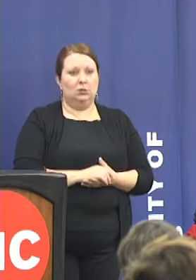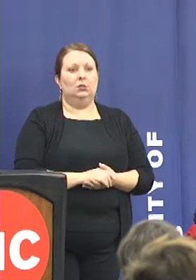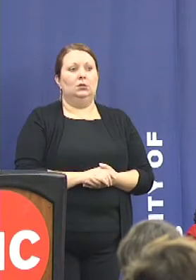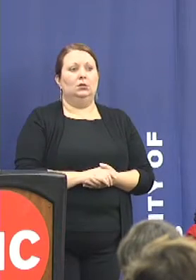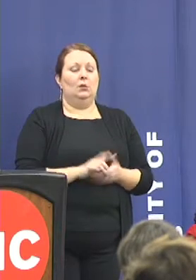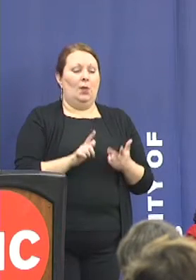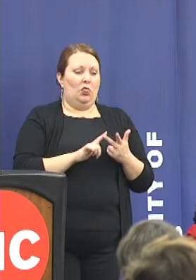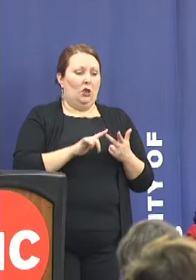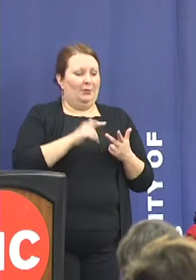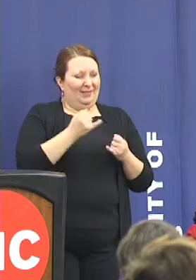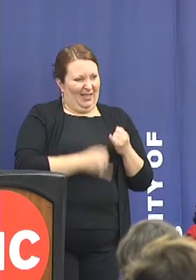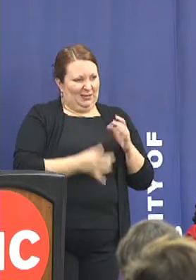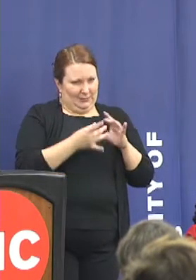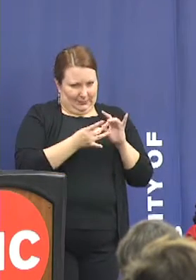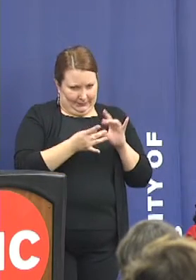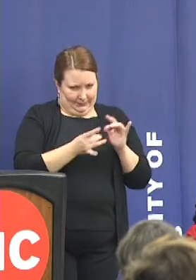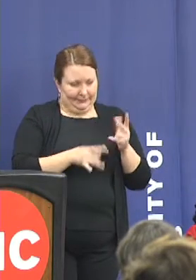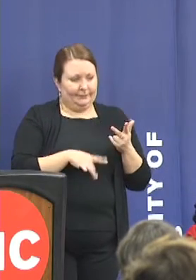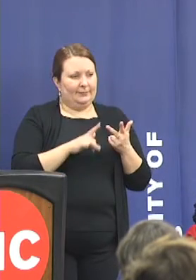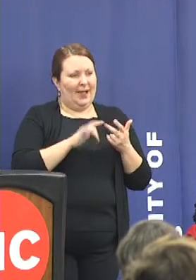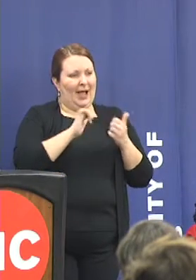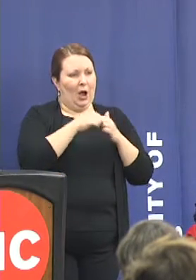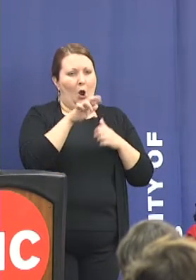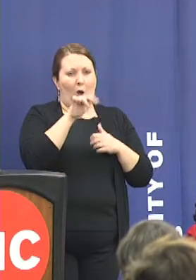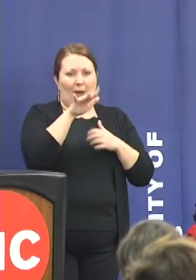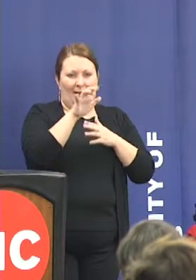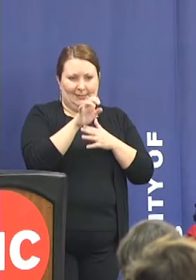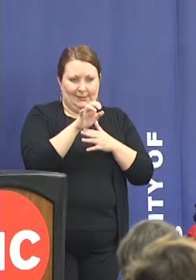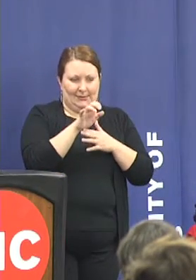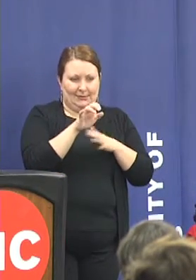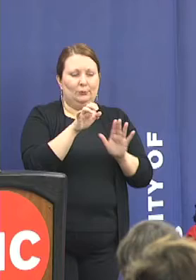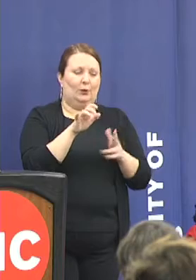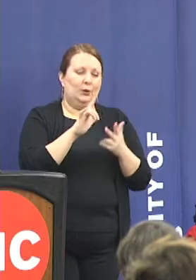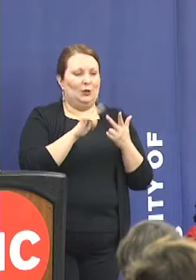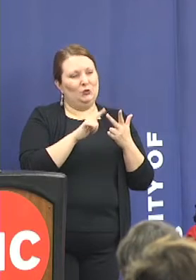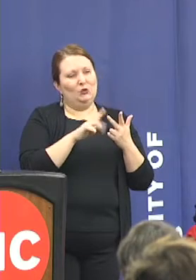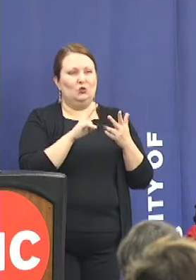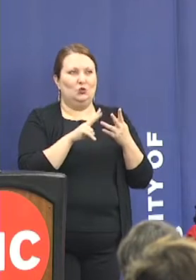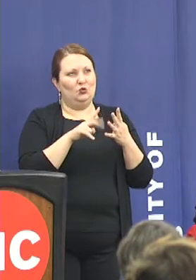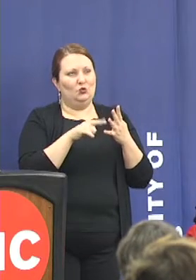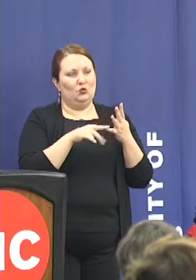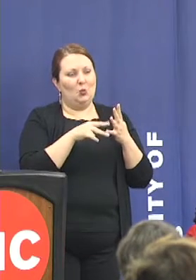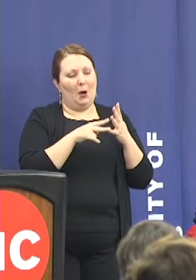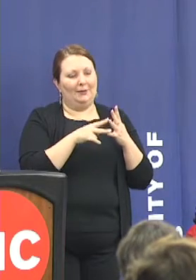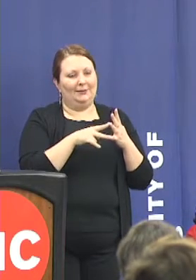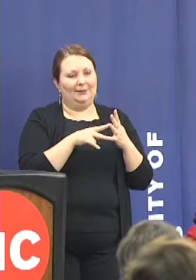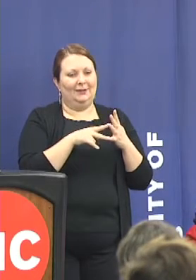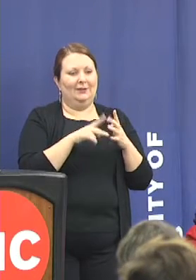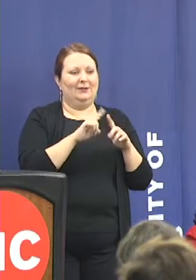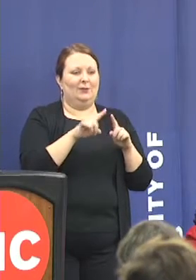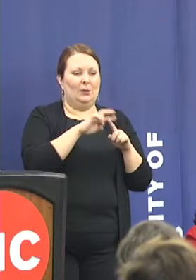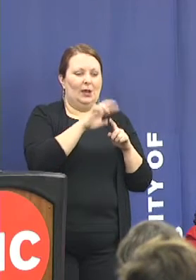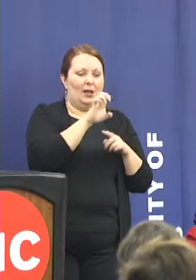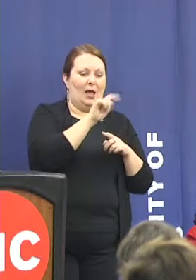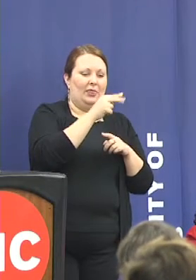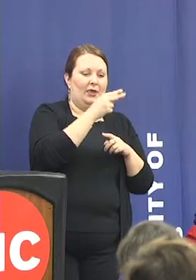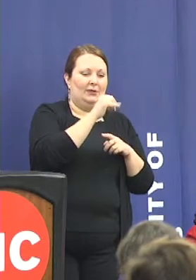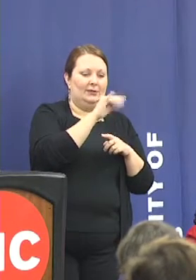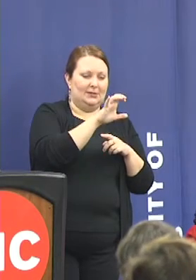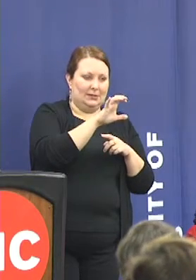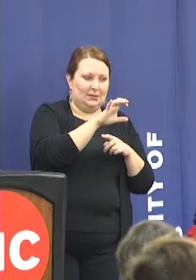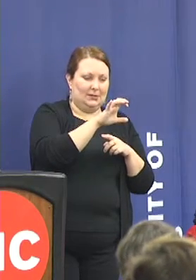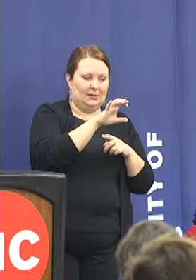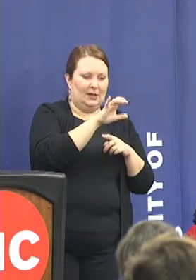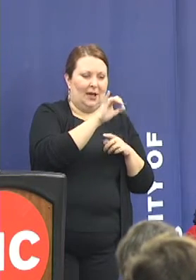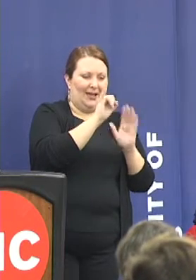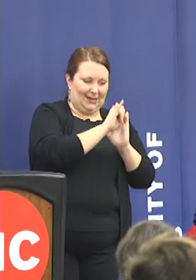a third and final thing I want to talk about is the way in which there's two more. One is the distinction between an ethnic identity and a